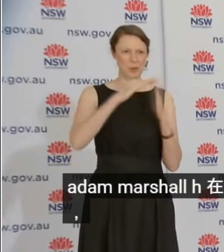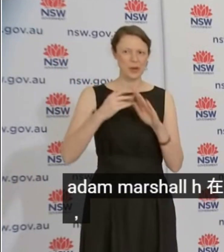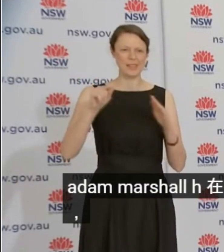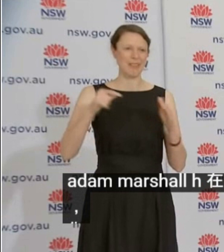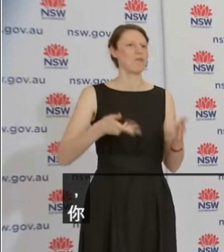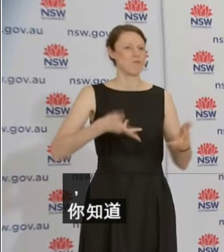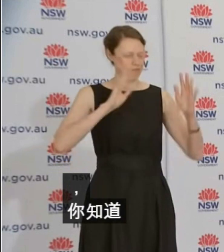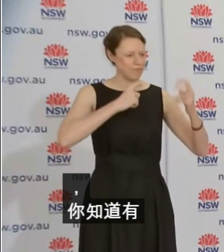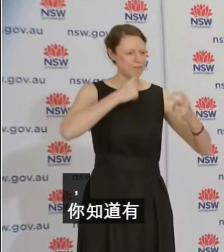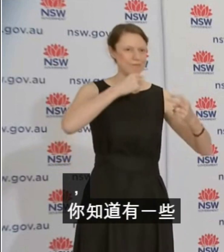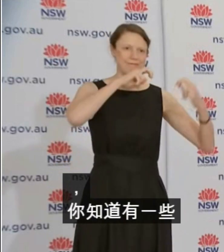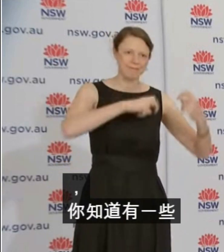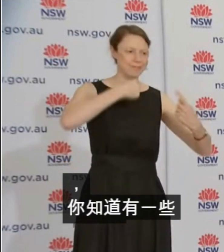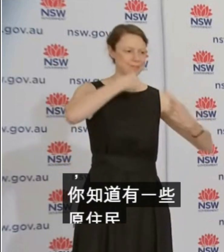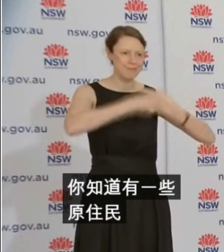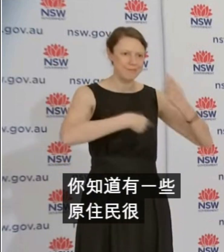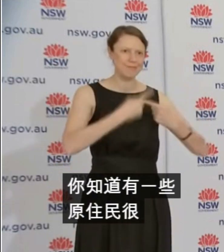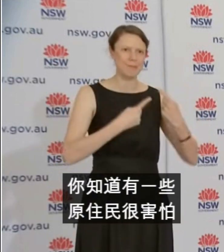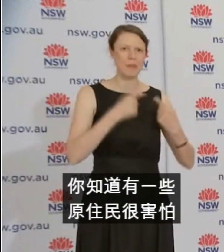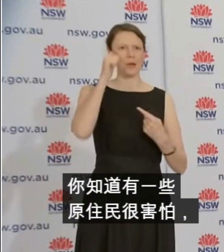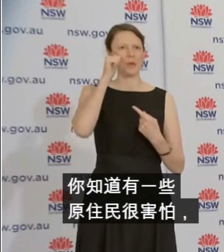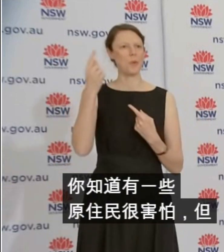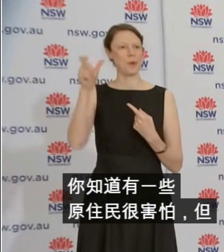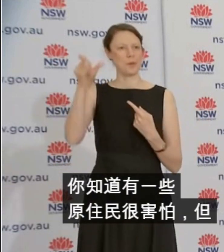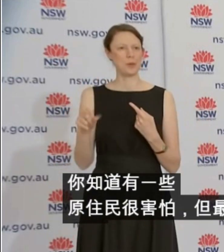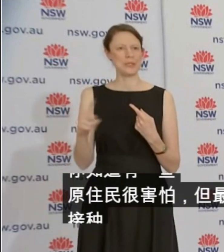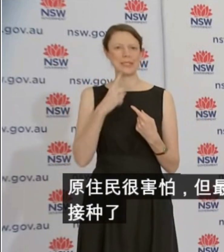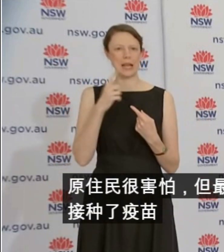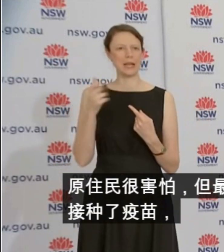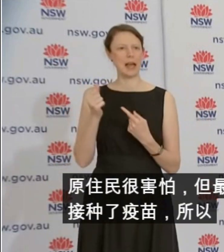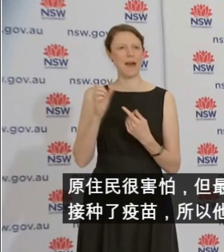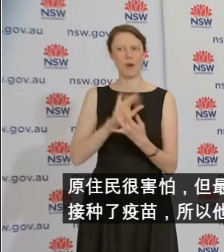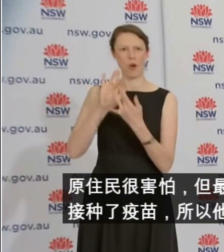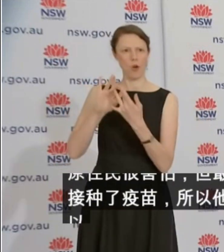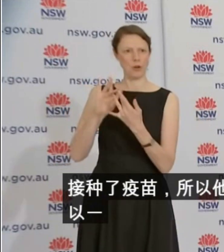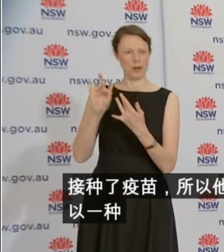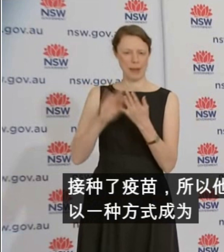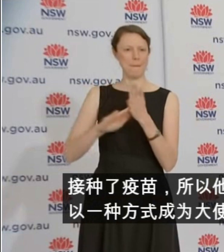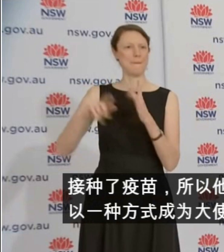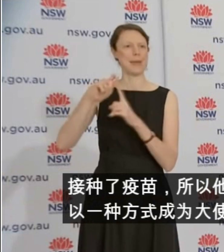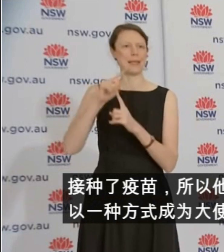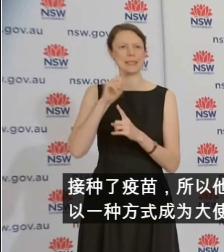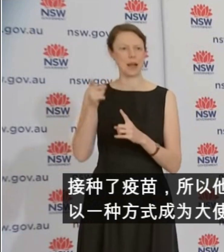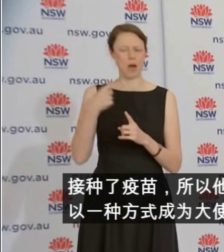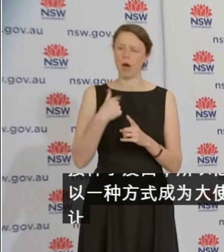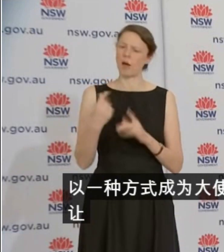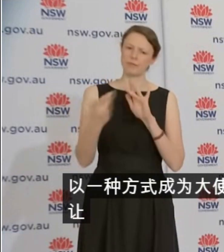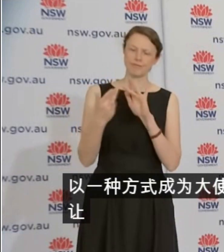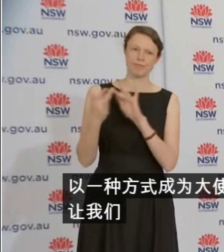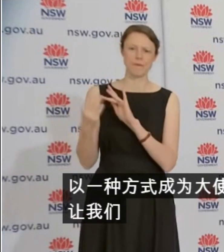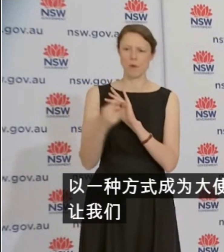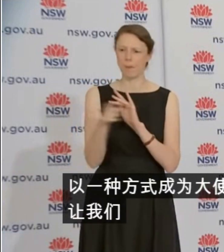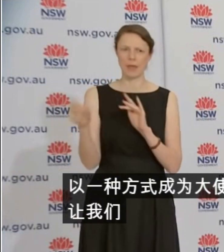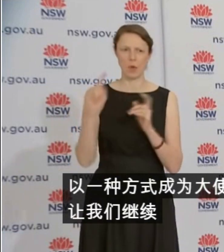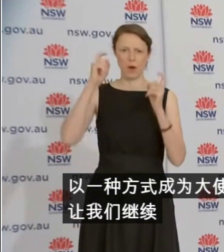where there were some Aboriginal people that were fearful but ended up getting vaccinated. So they become ambassadors in one way for us